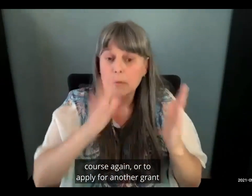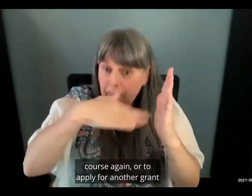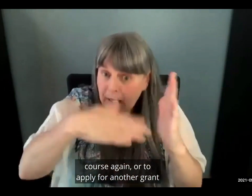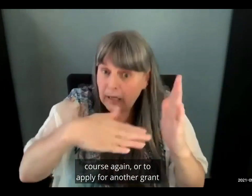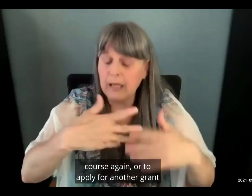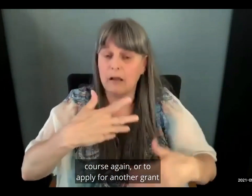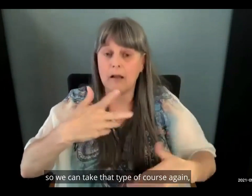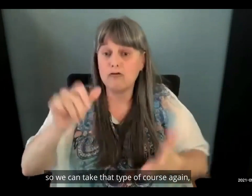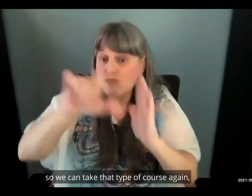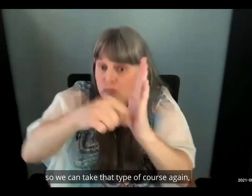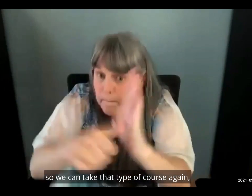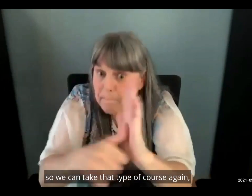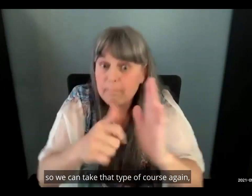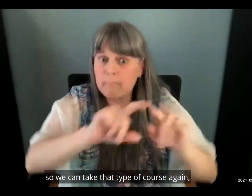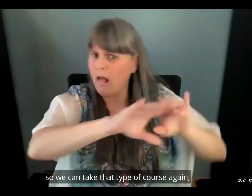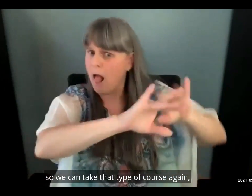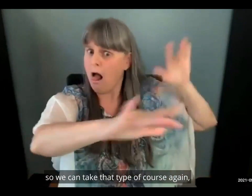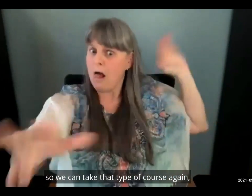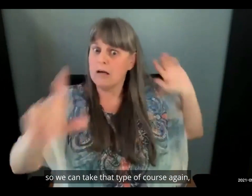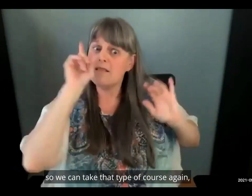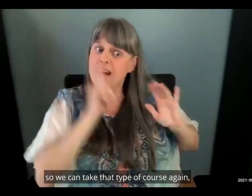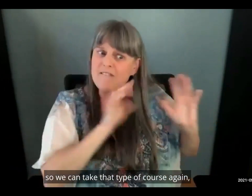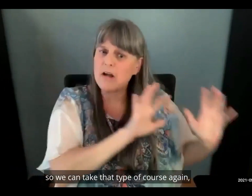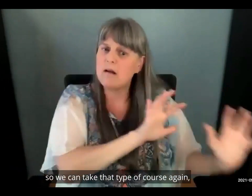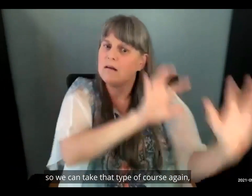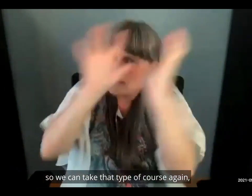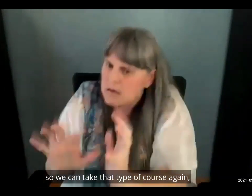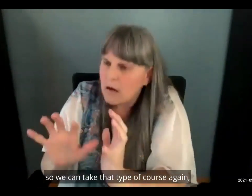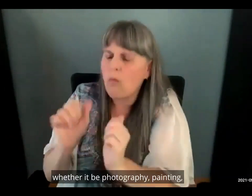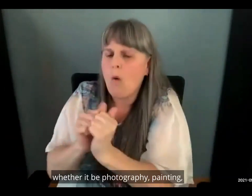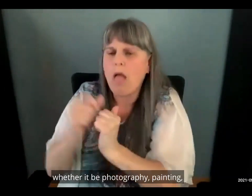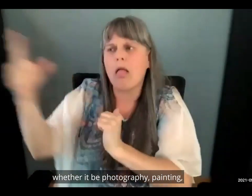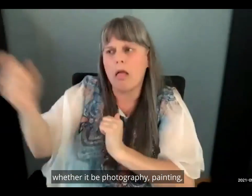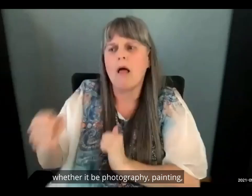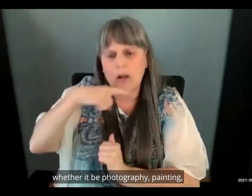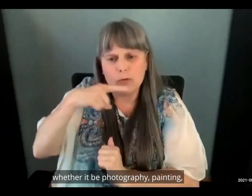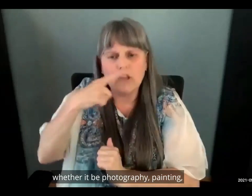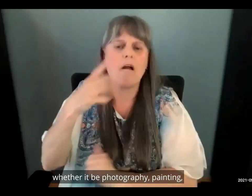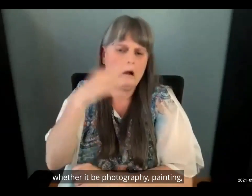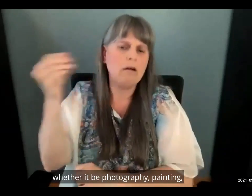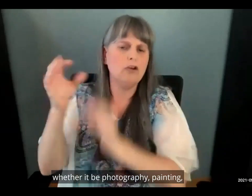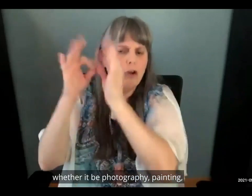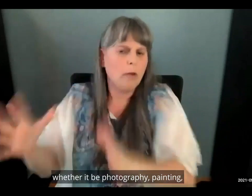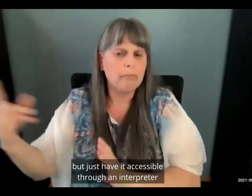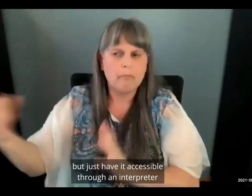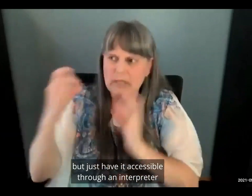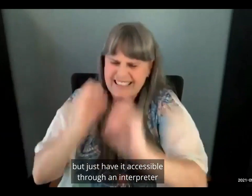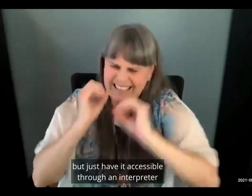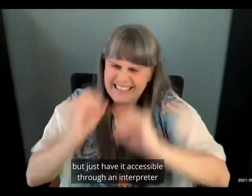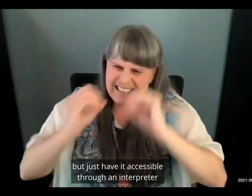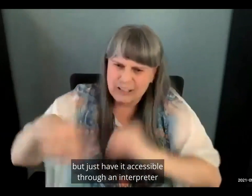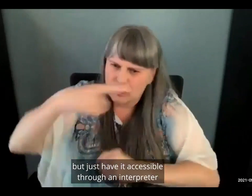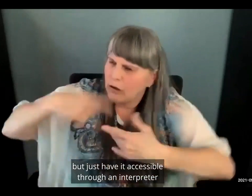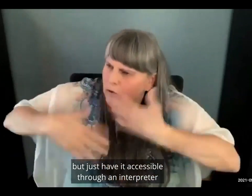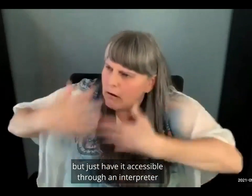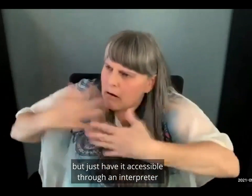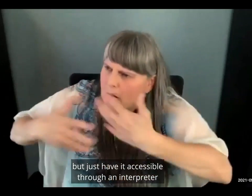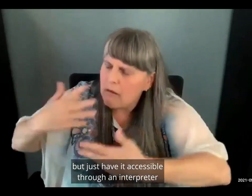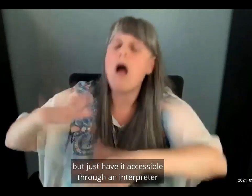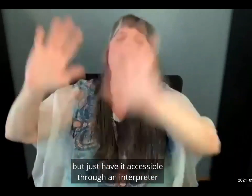to apply for another grant so we can take that type of course again, whether it be photography, painting, but just have